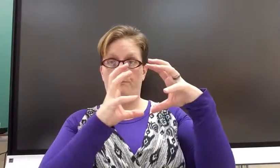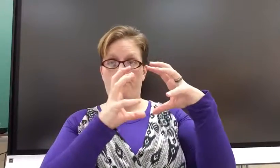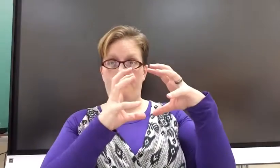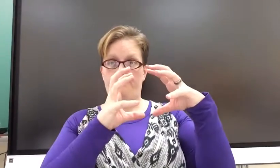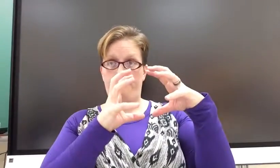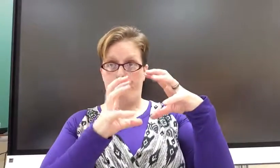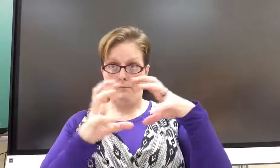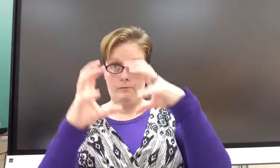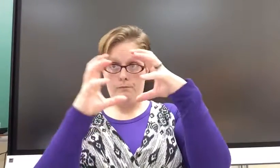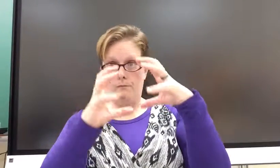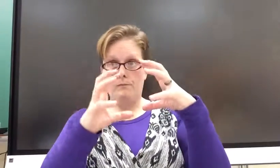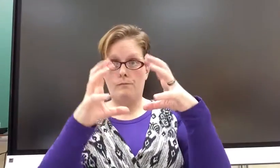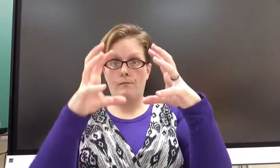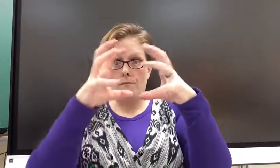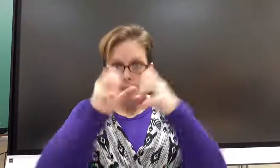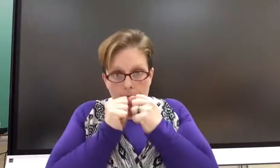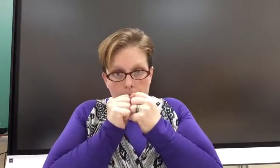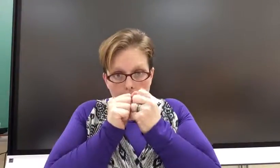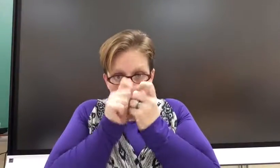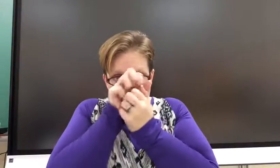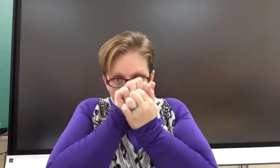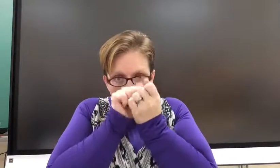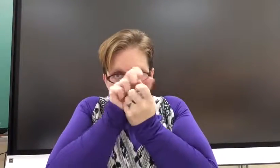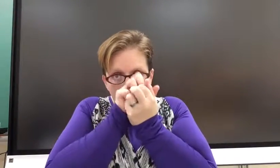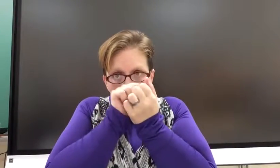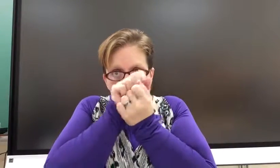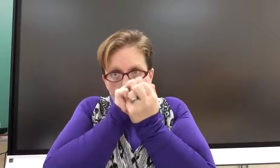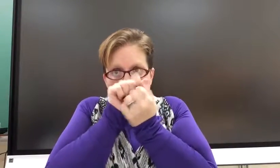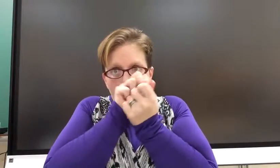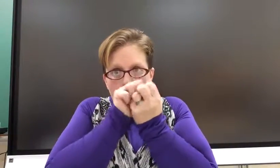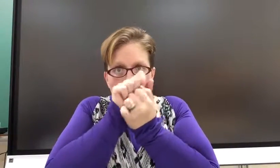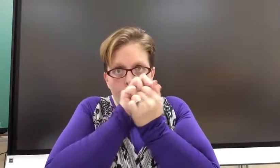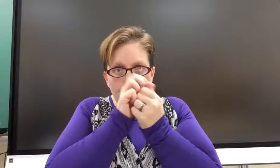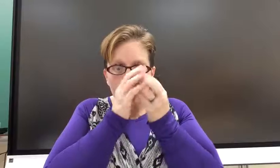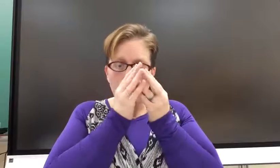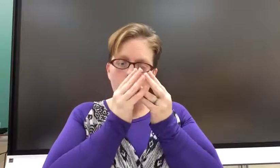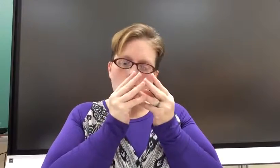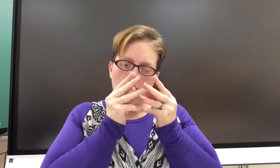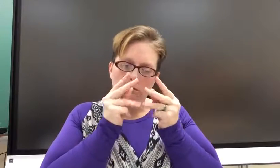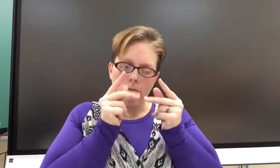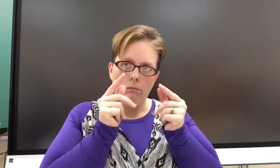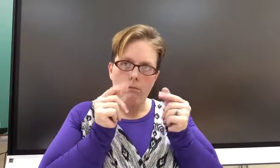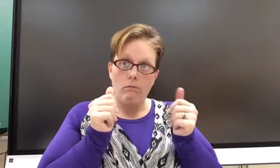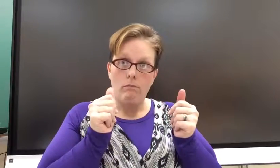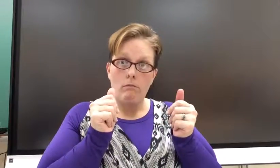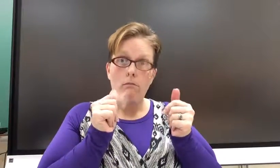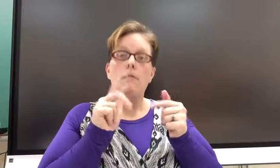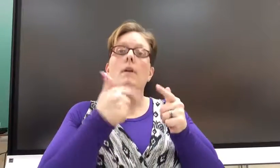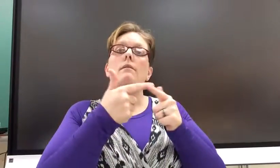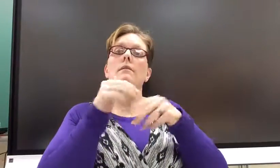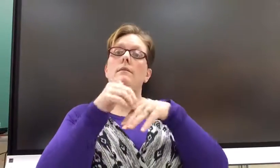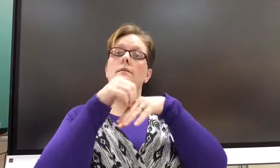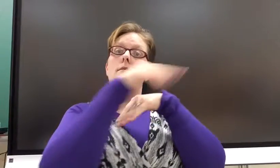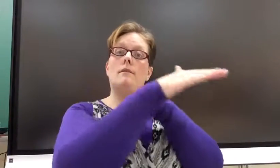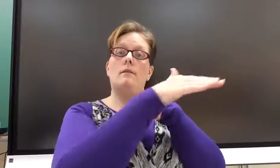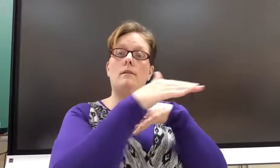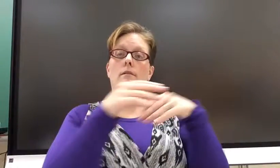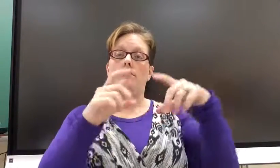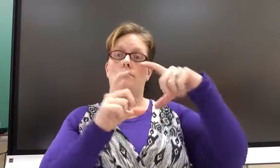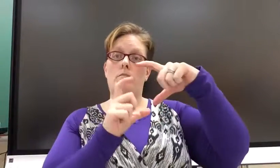When there's food or things that need to get broken down, the lysosome has enzymes